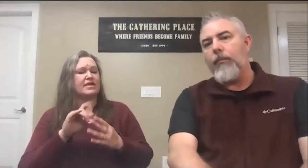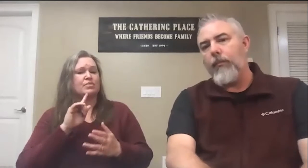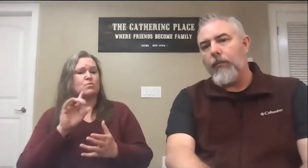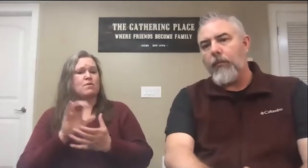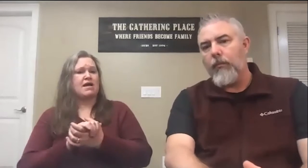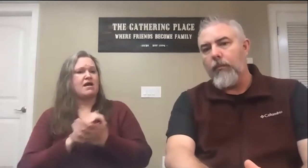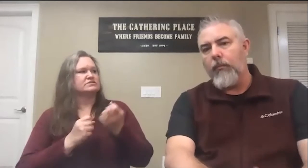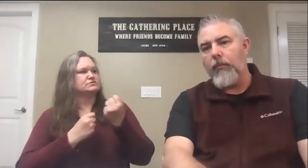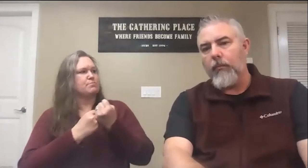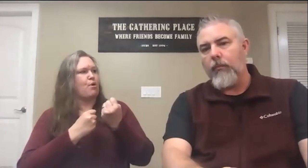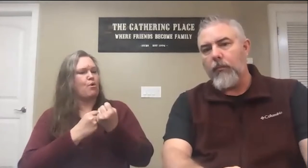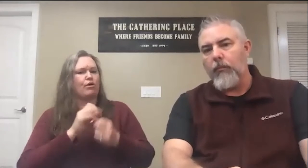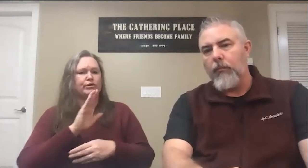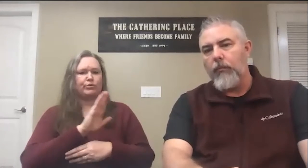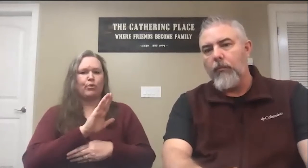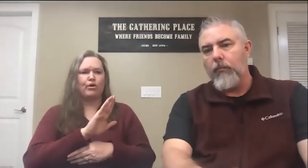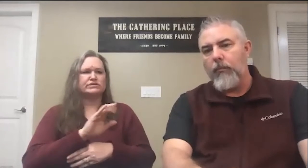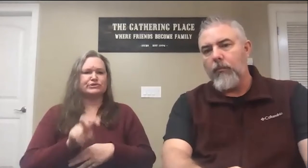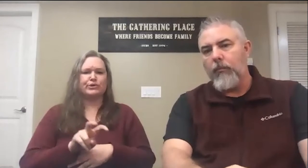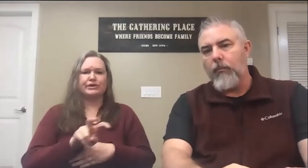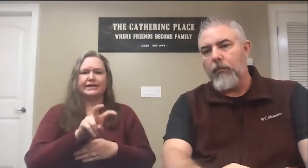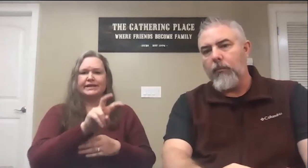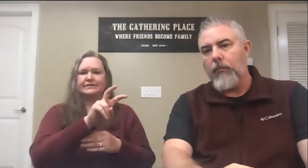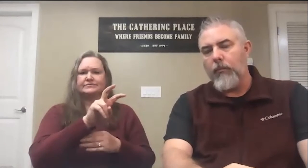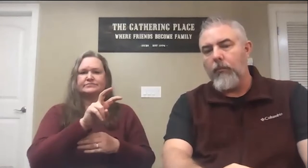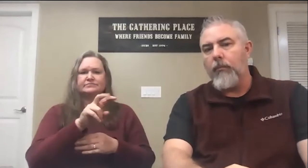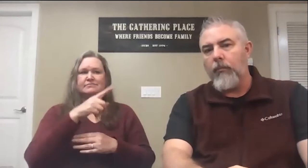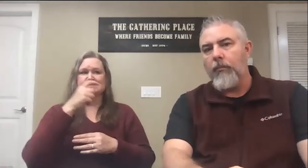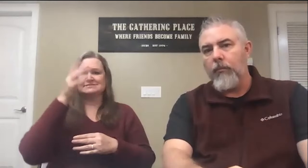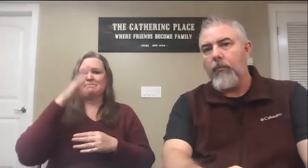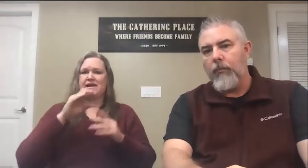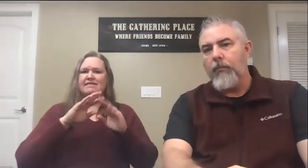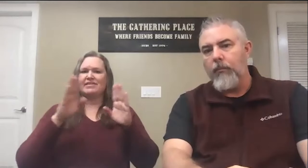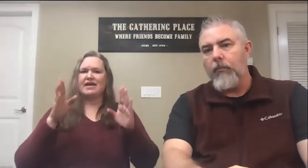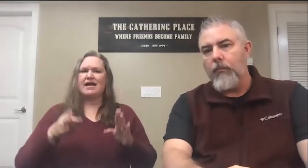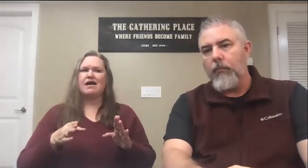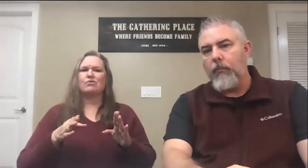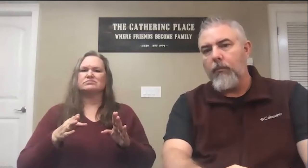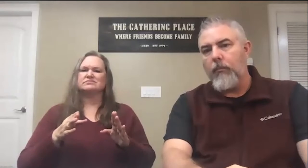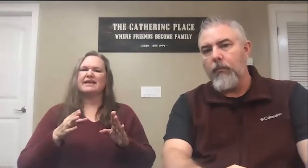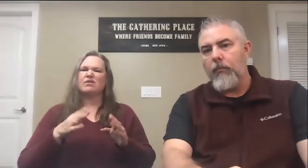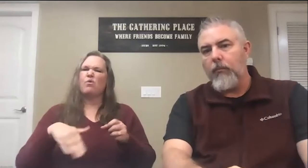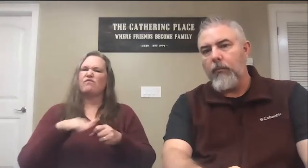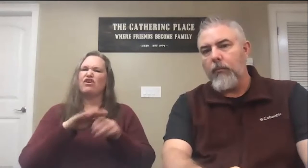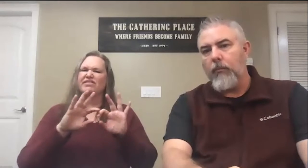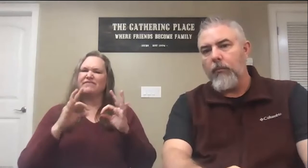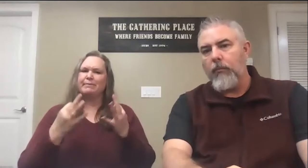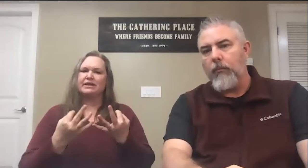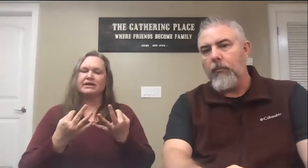It's always important to support your spouse journey, your husband journey, because he's the